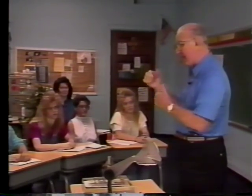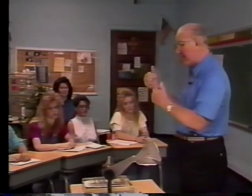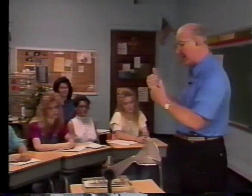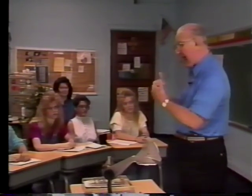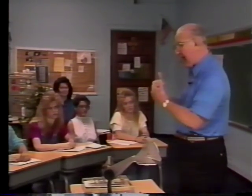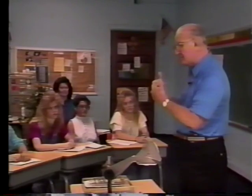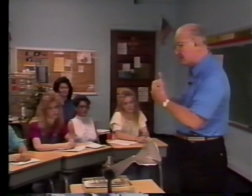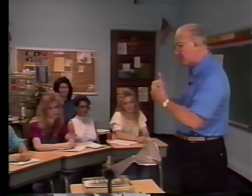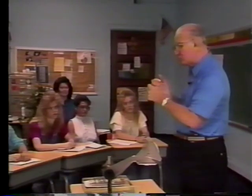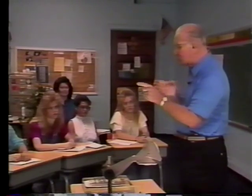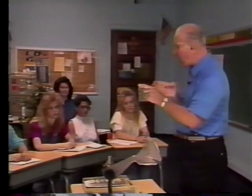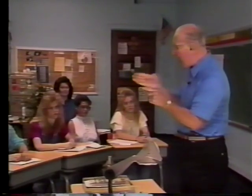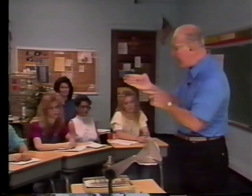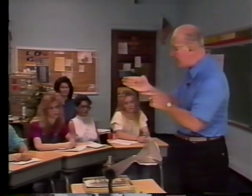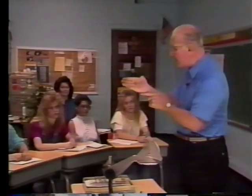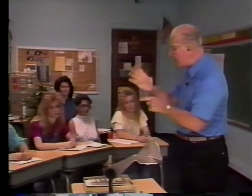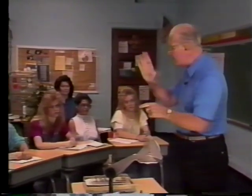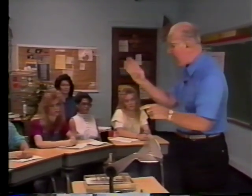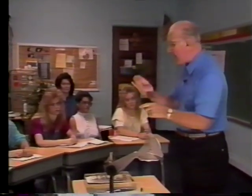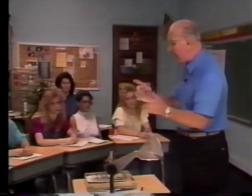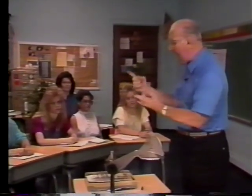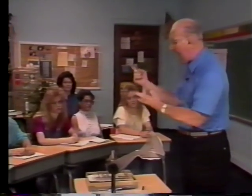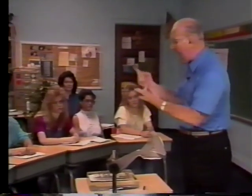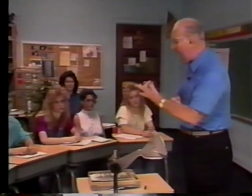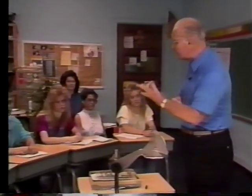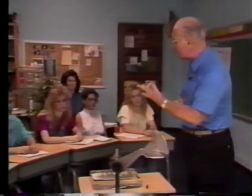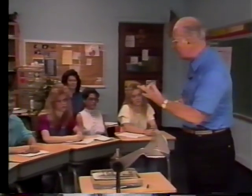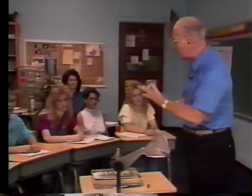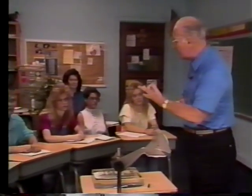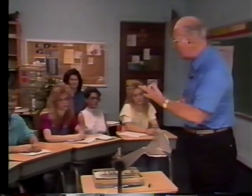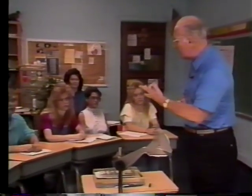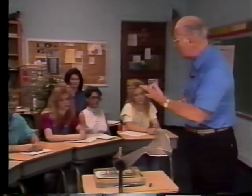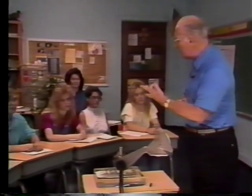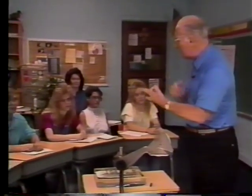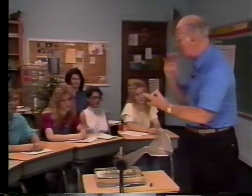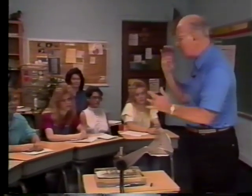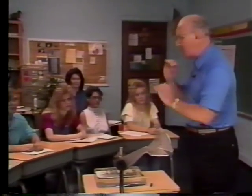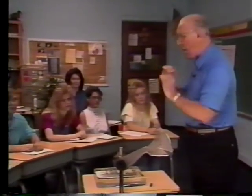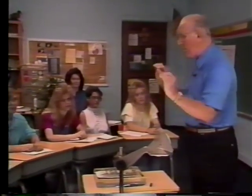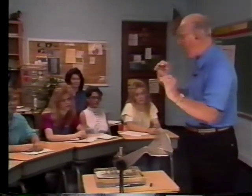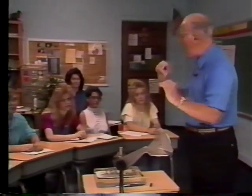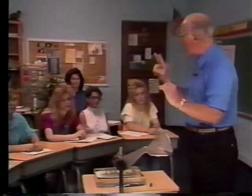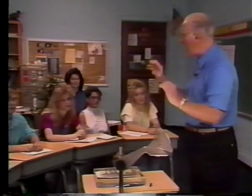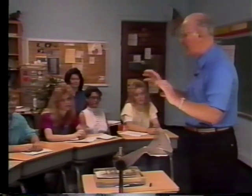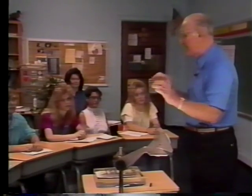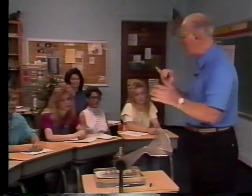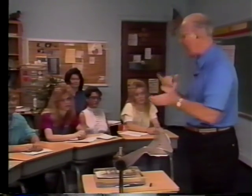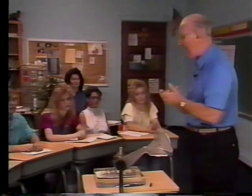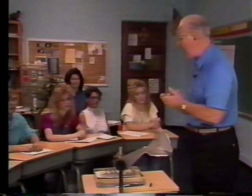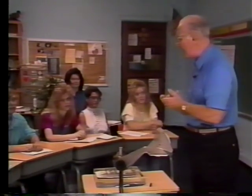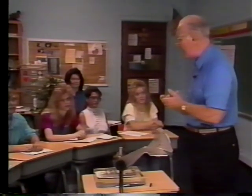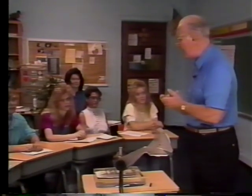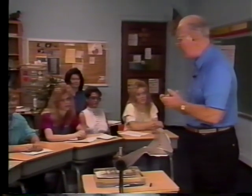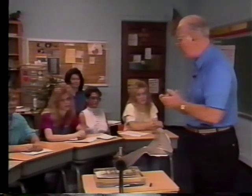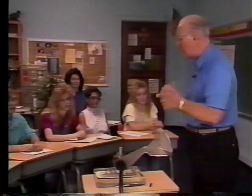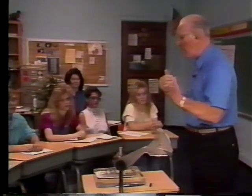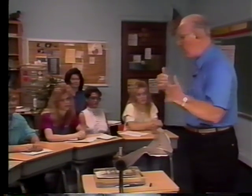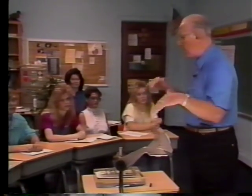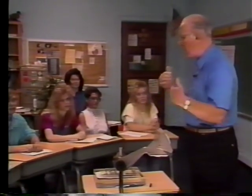2,167 games straight, never absent. Nobody ever did that. Oh, he